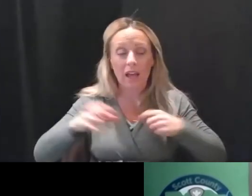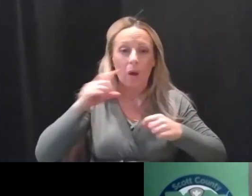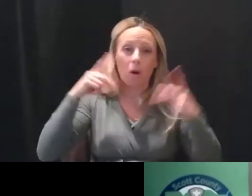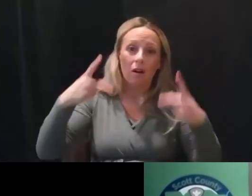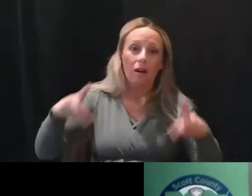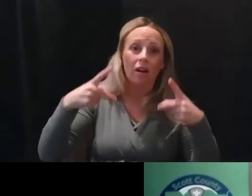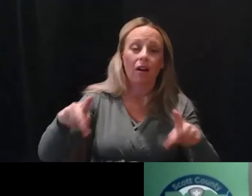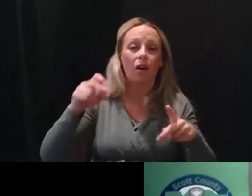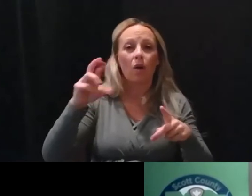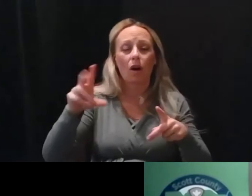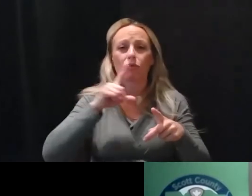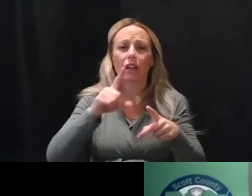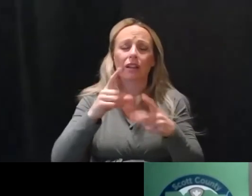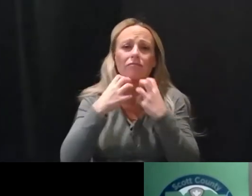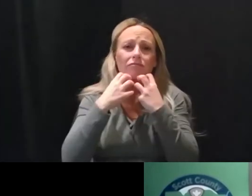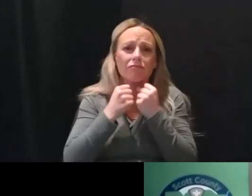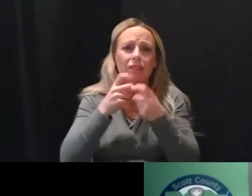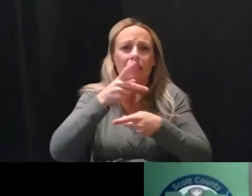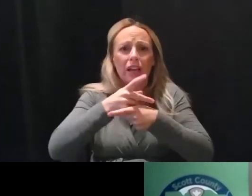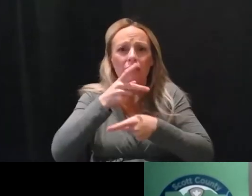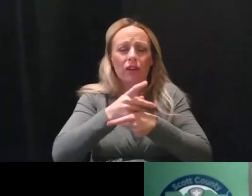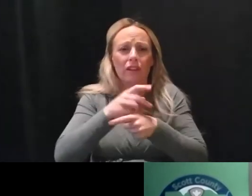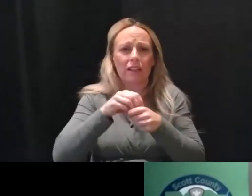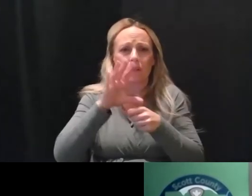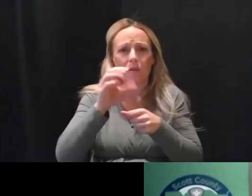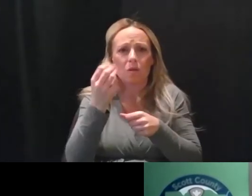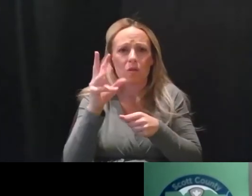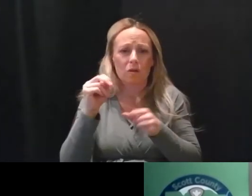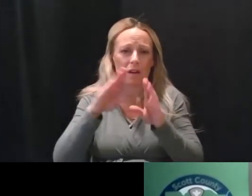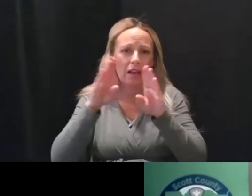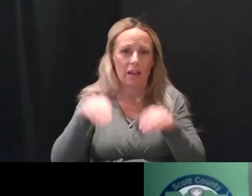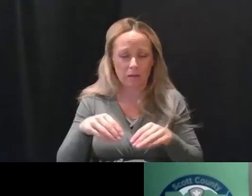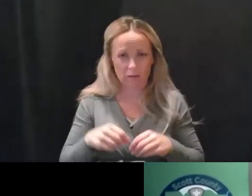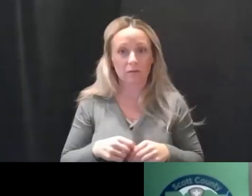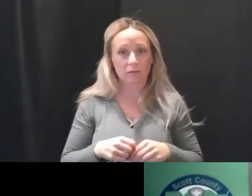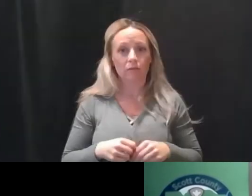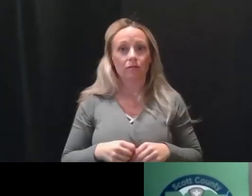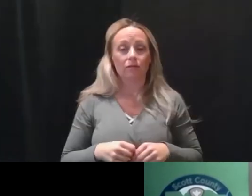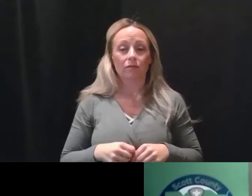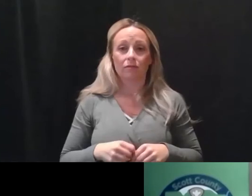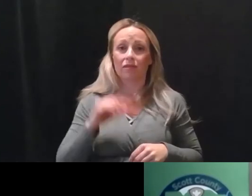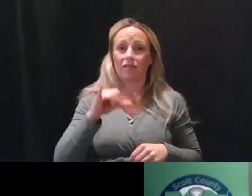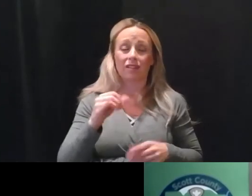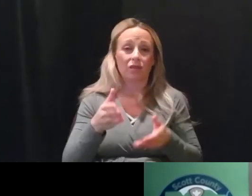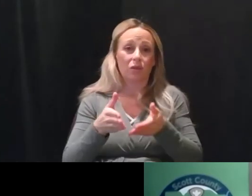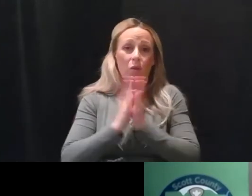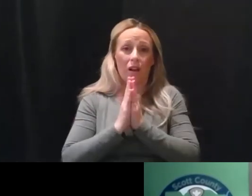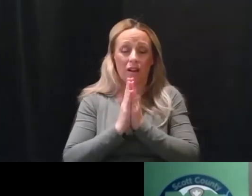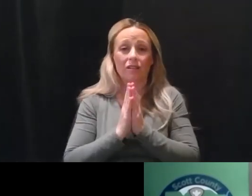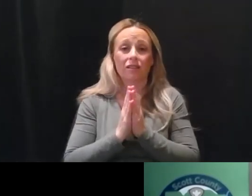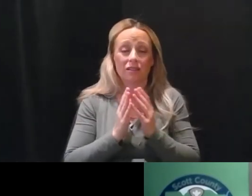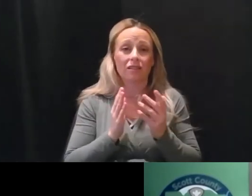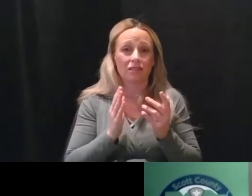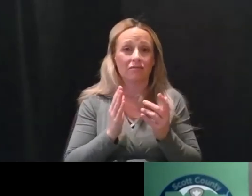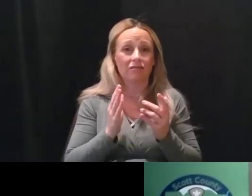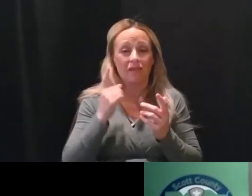and doing it only within your households if you do. This is an outcome that we would have hoped for,